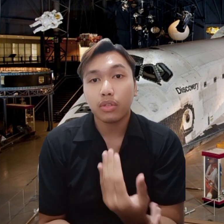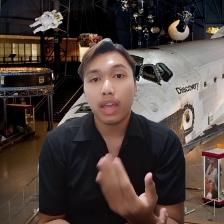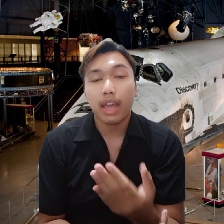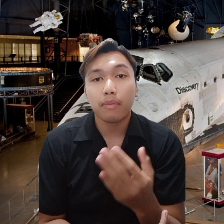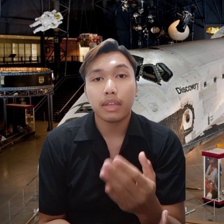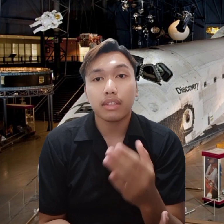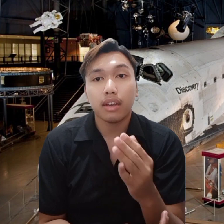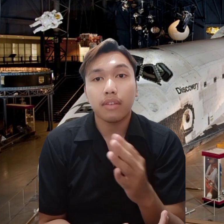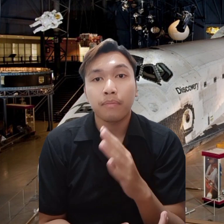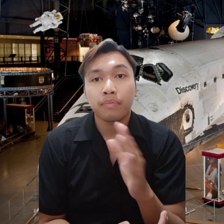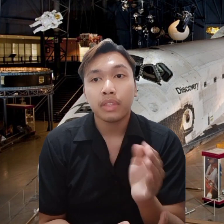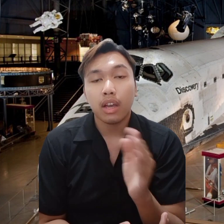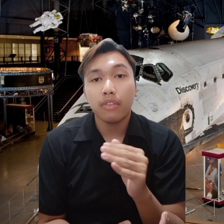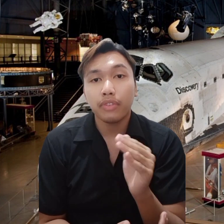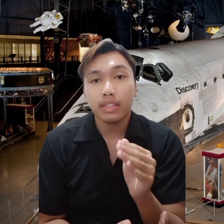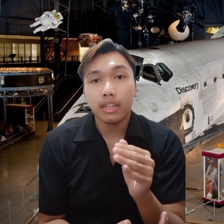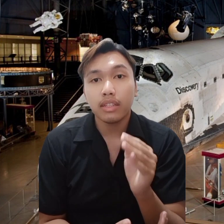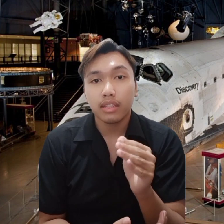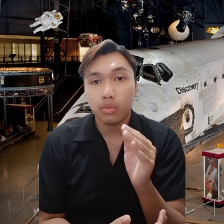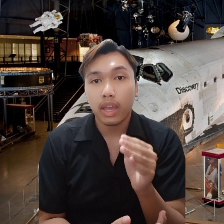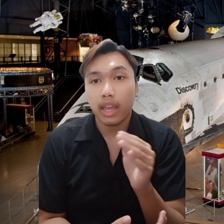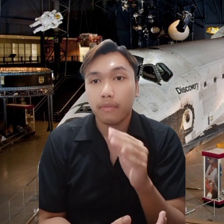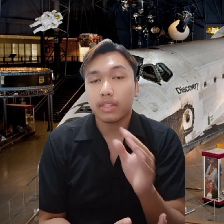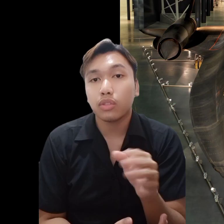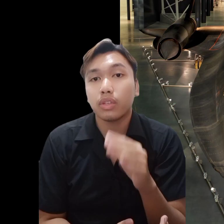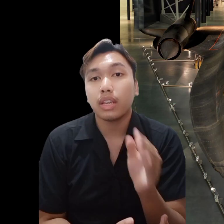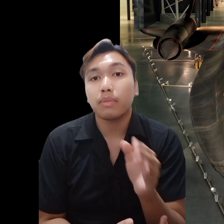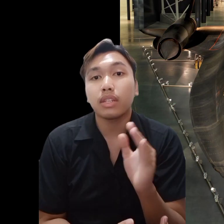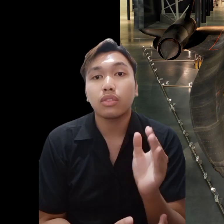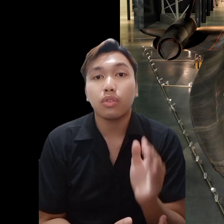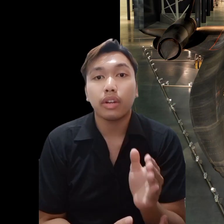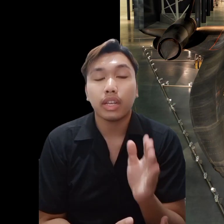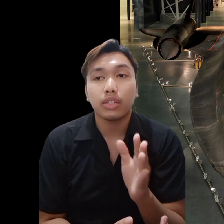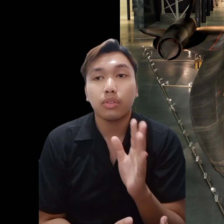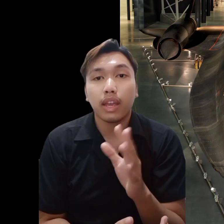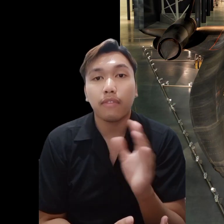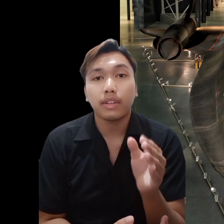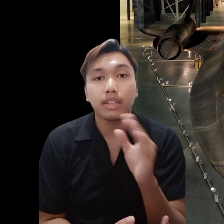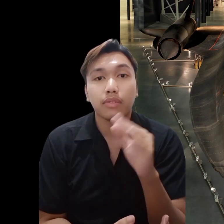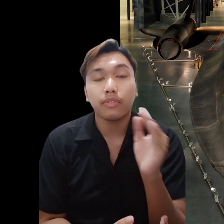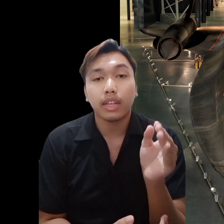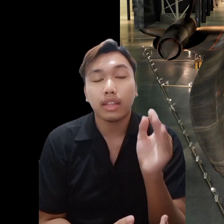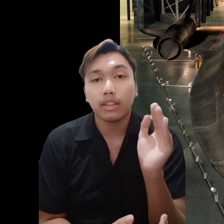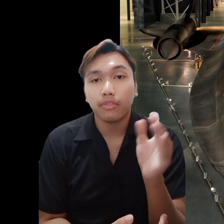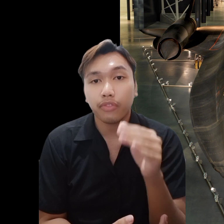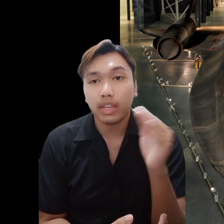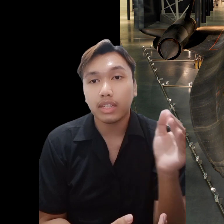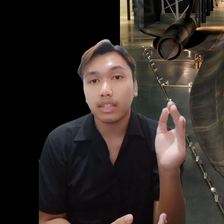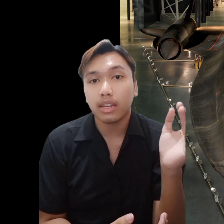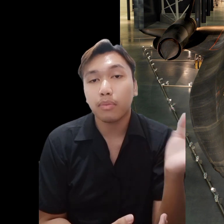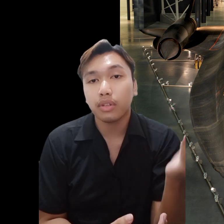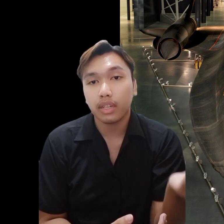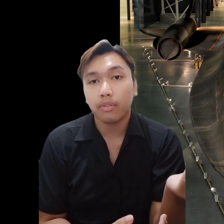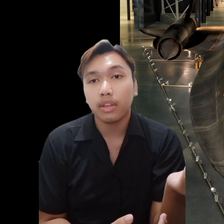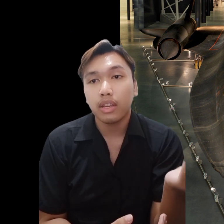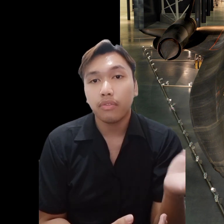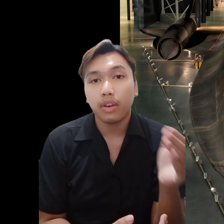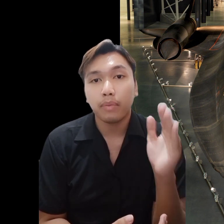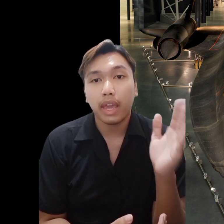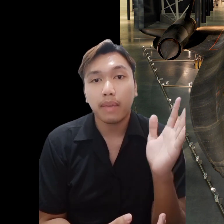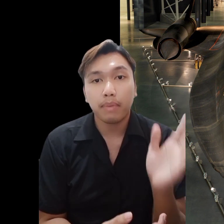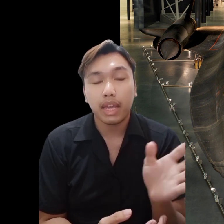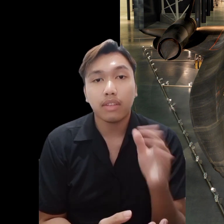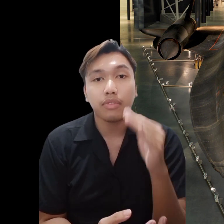museum and to have is officers to have it to keep in the story to have it figures in the model